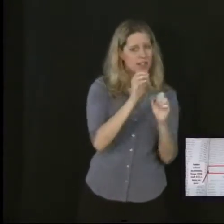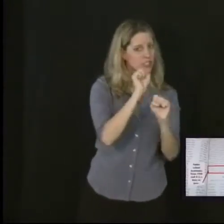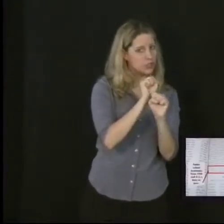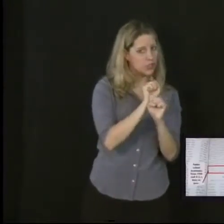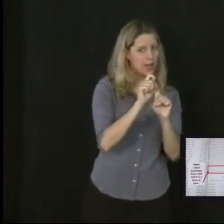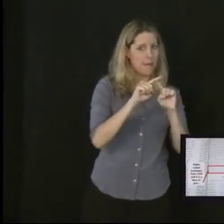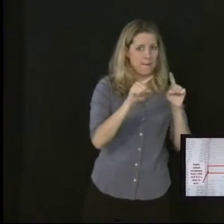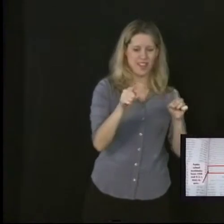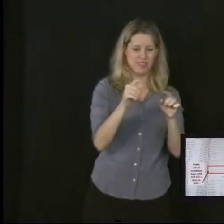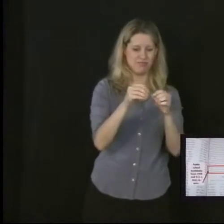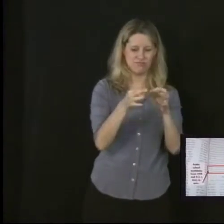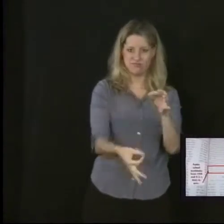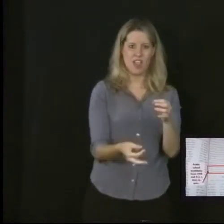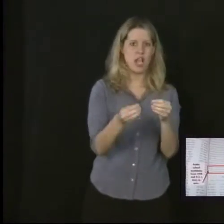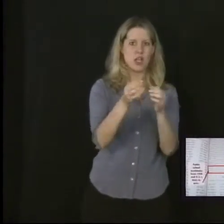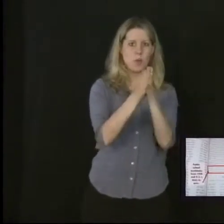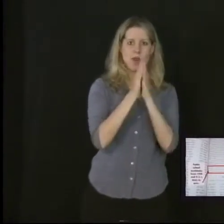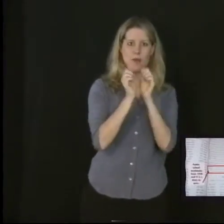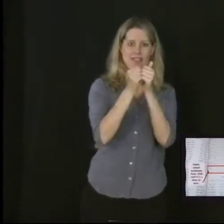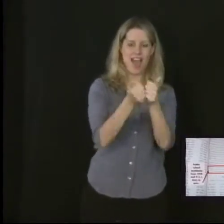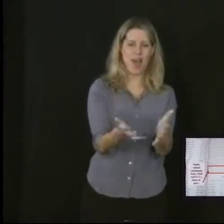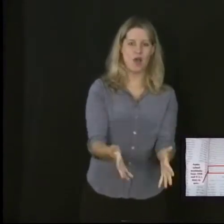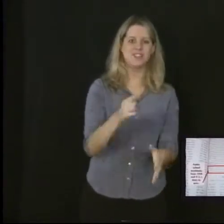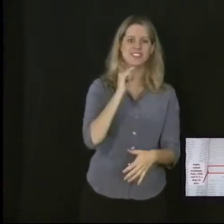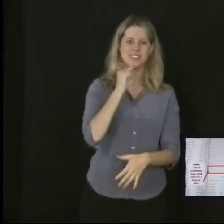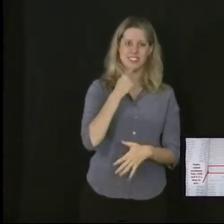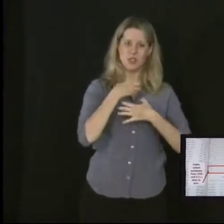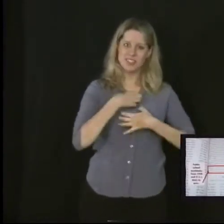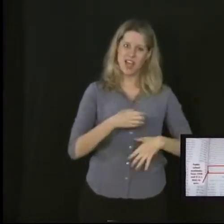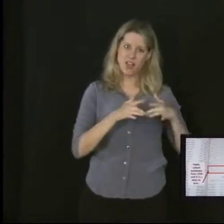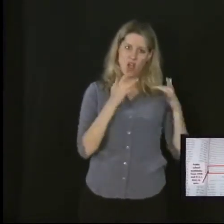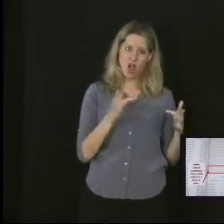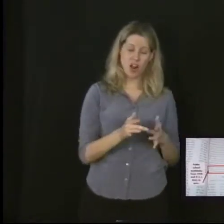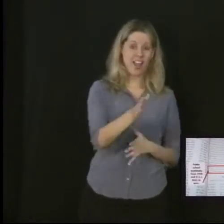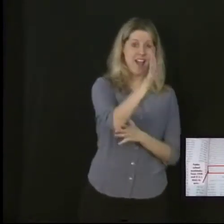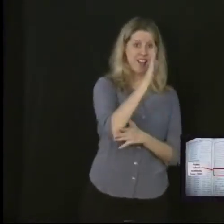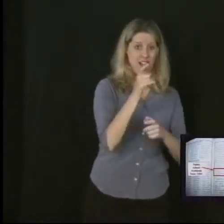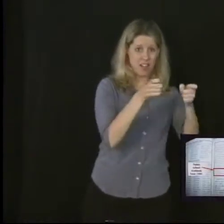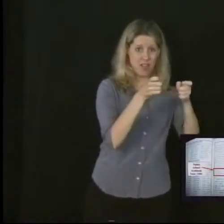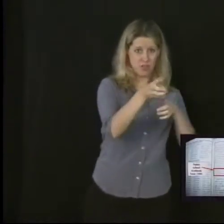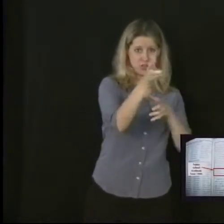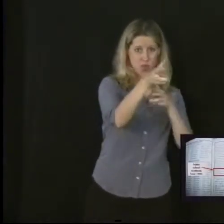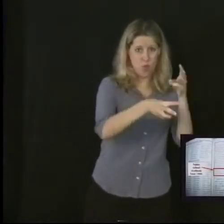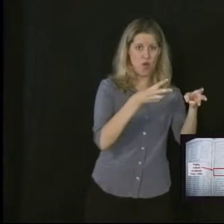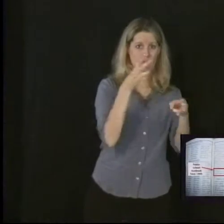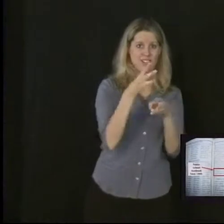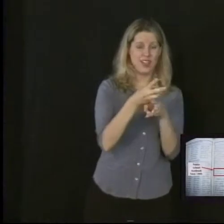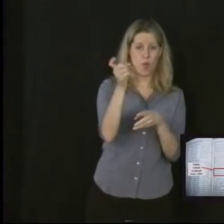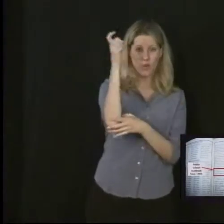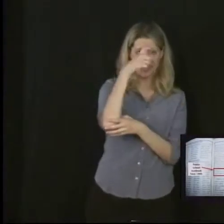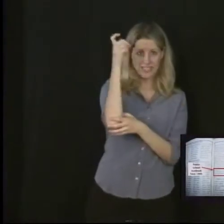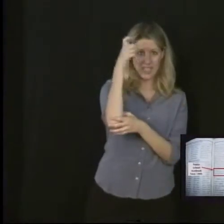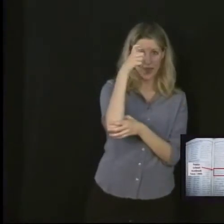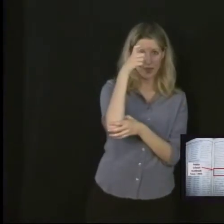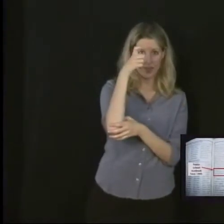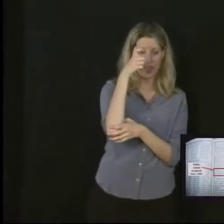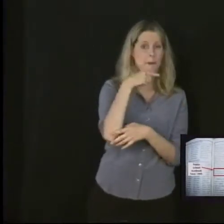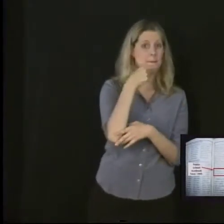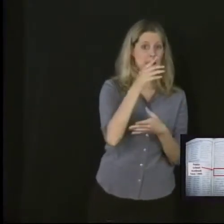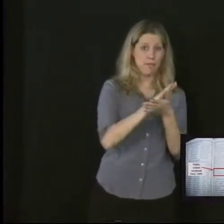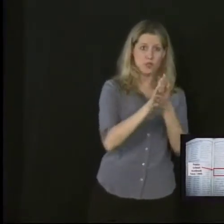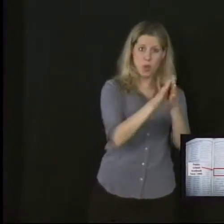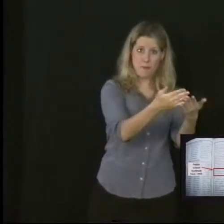it's vain to pray without a sincere desire of heart. God governs the world in infinite wisdom. Public school